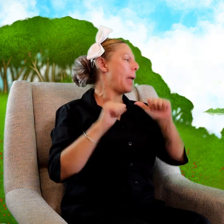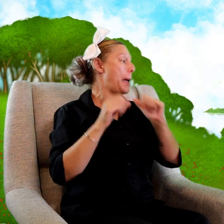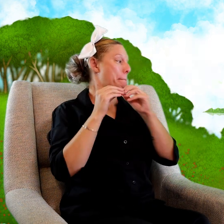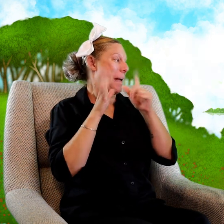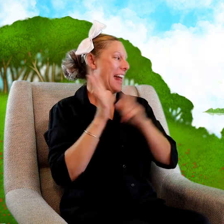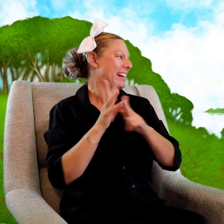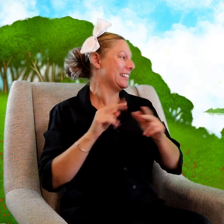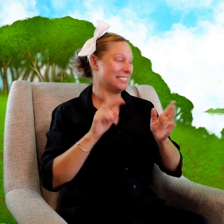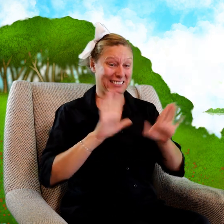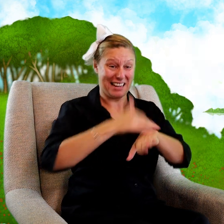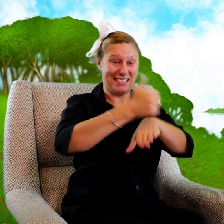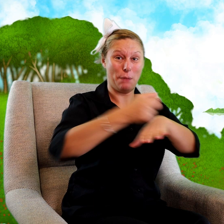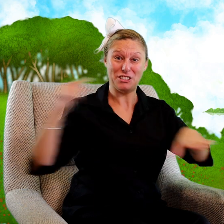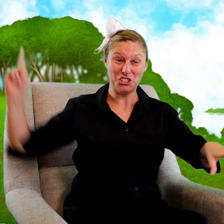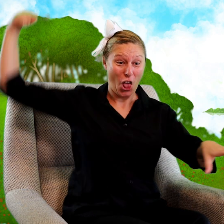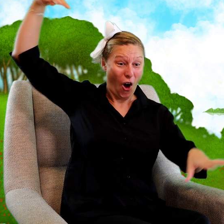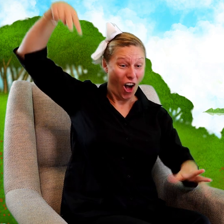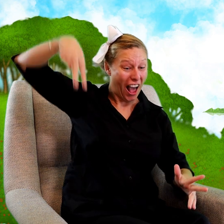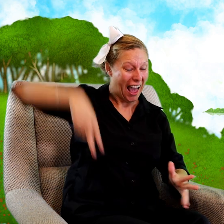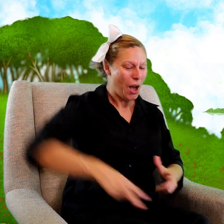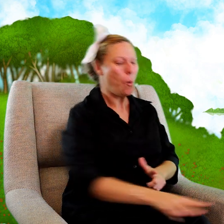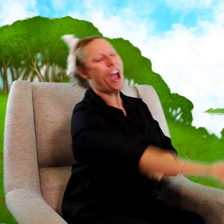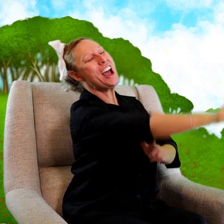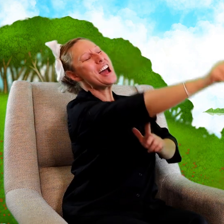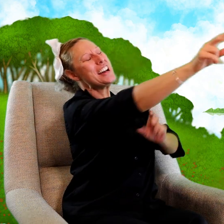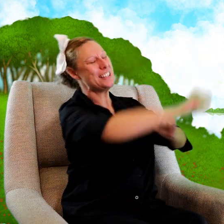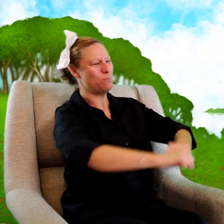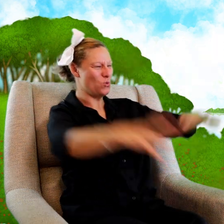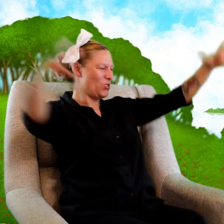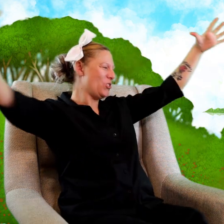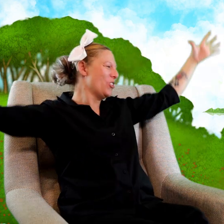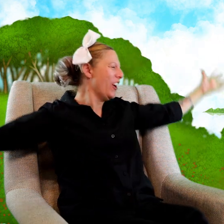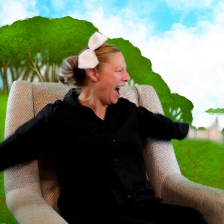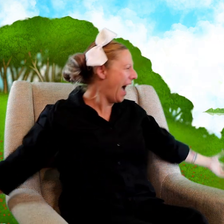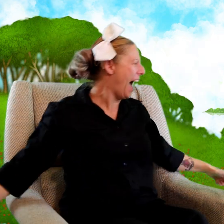and then Ben set up a slide to slip right into the middle.